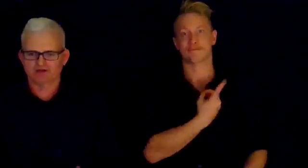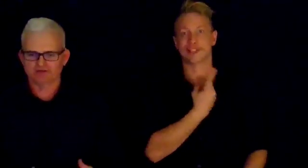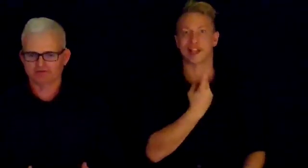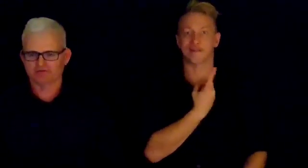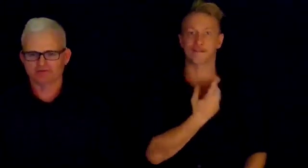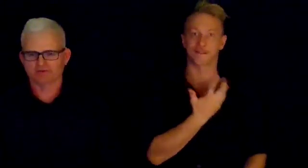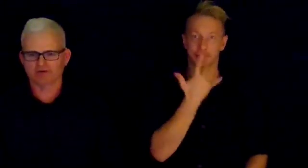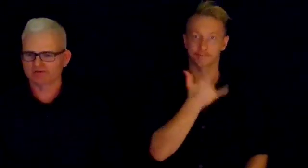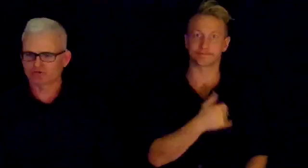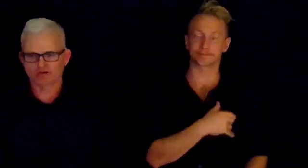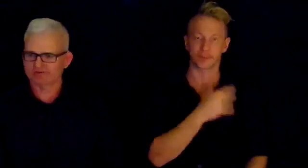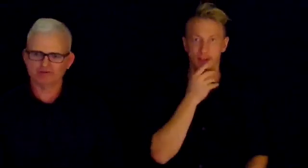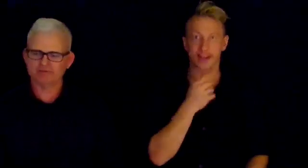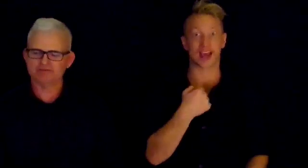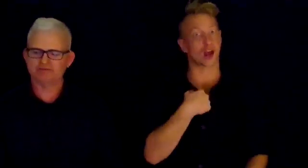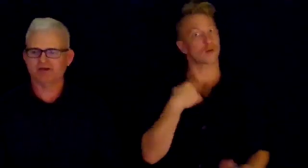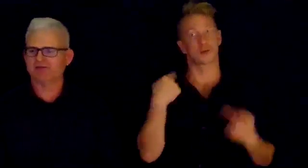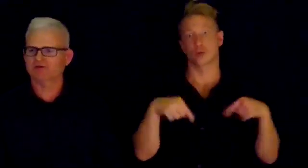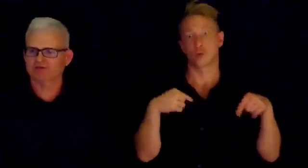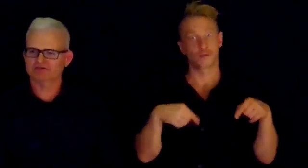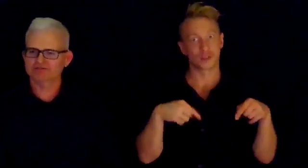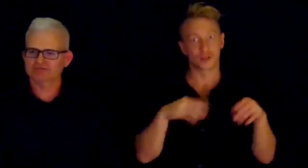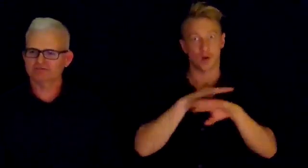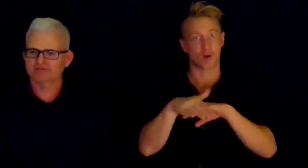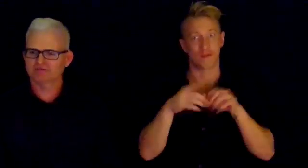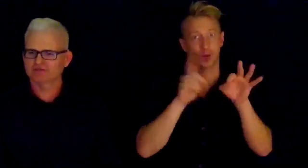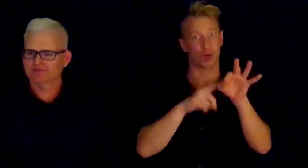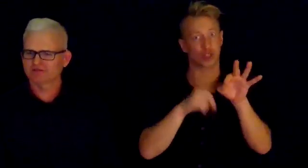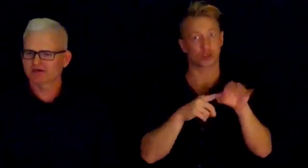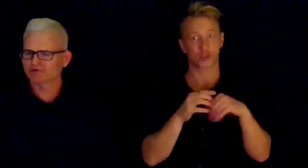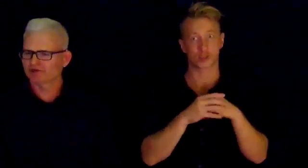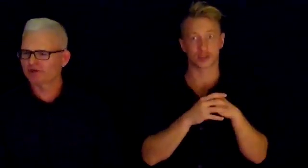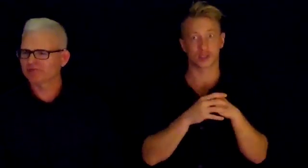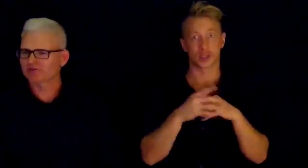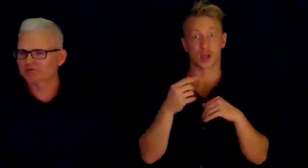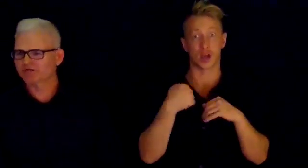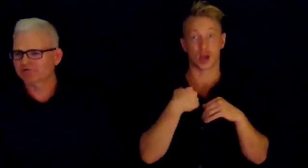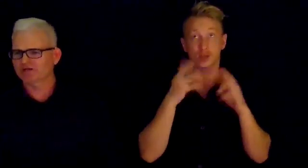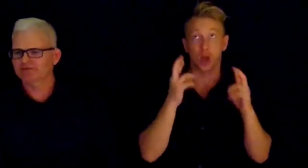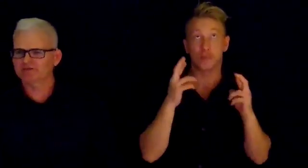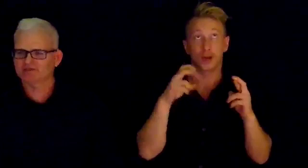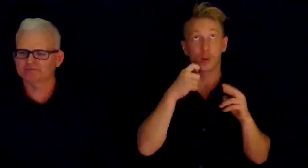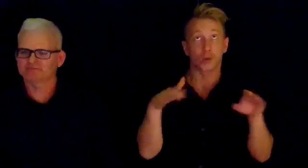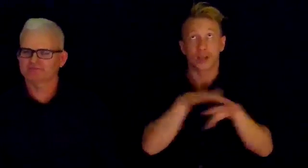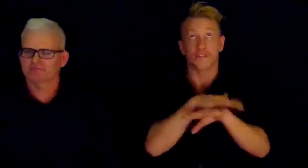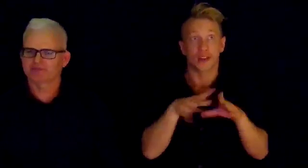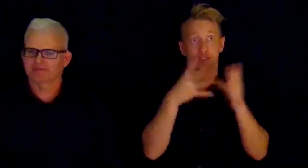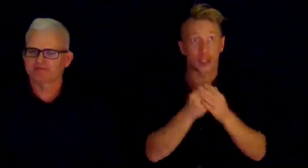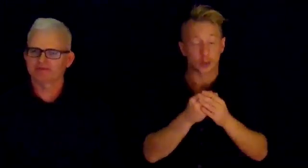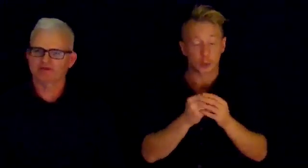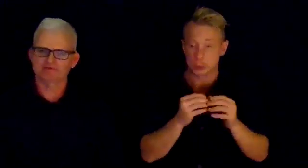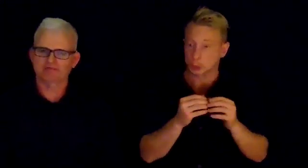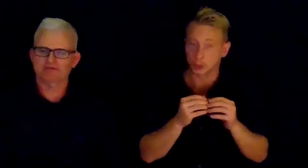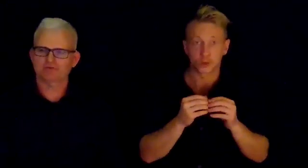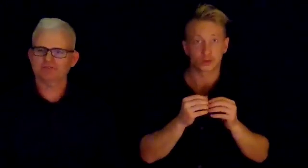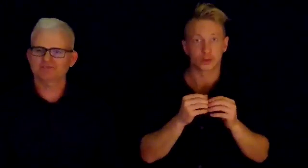and I was quite nervous about the questions. I was hoping I would cover everything,